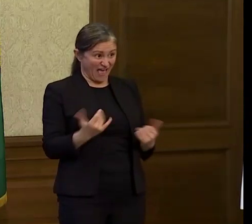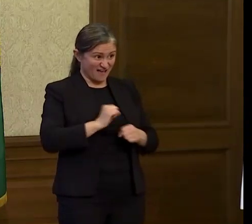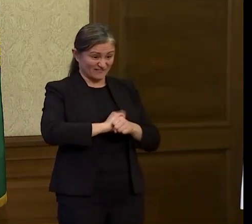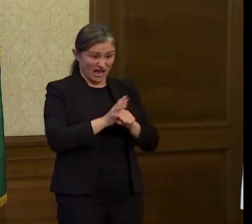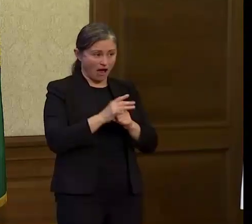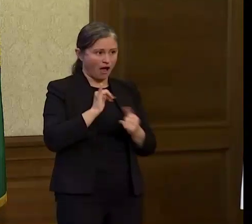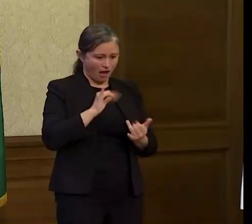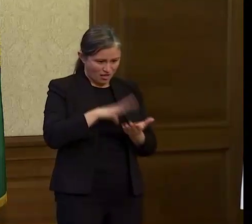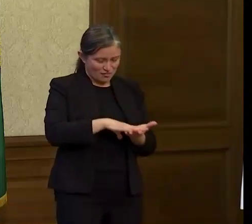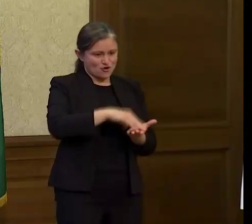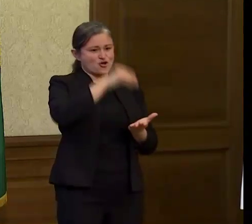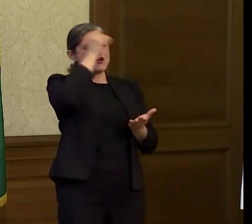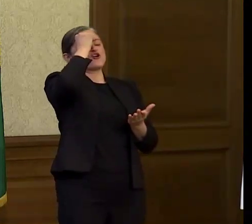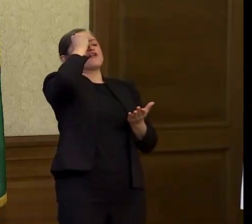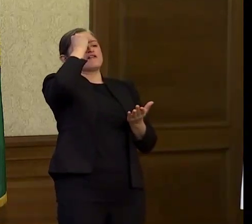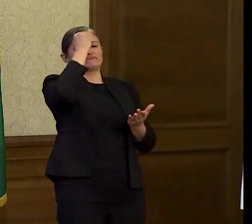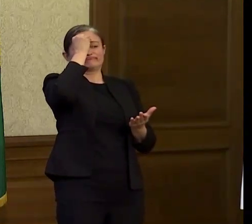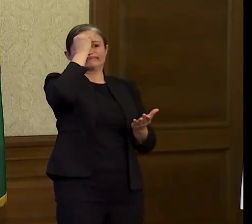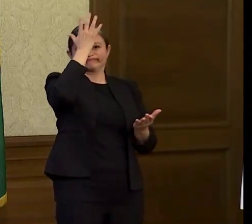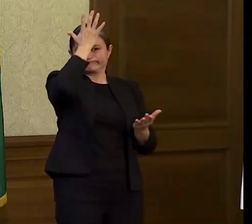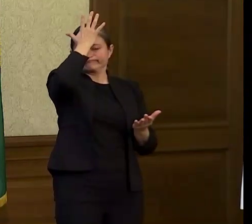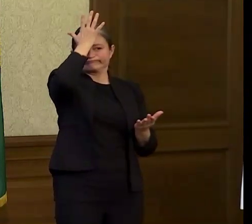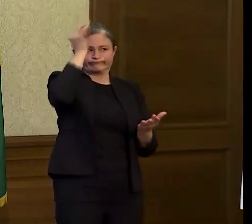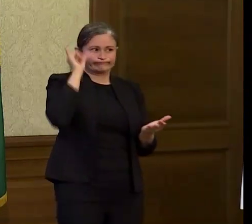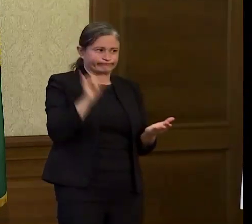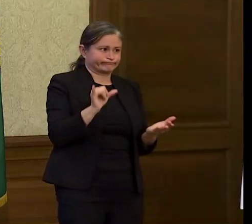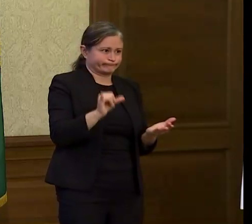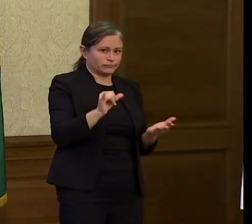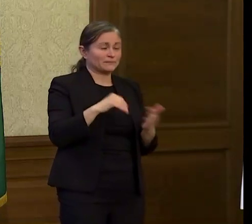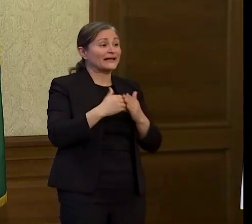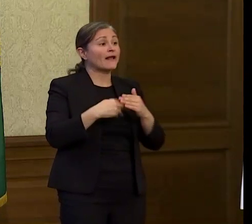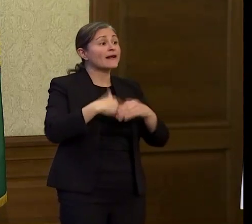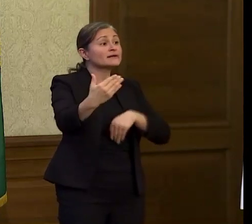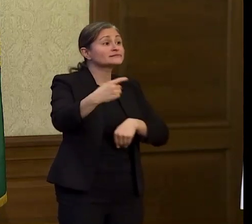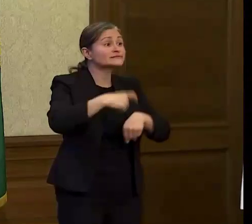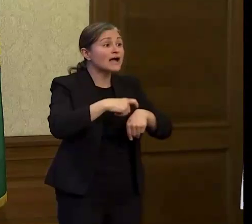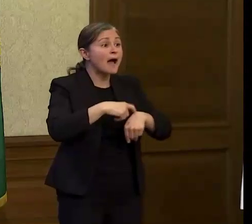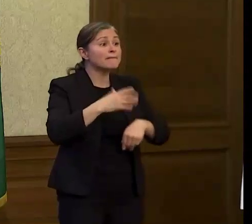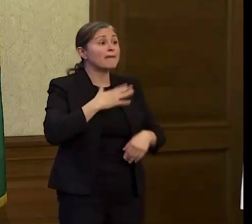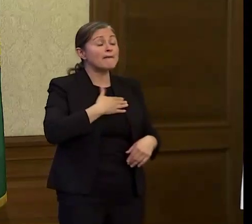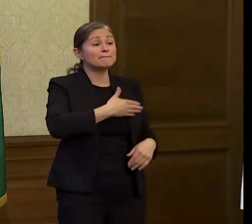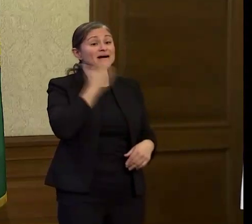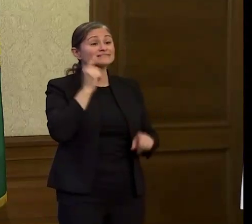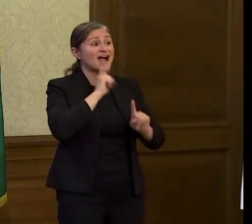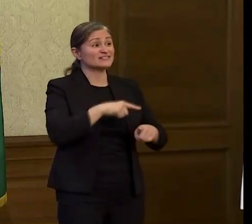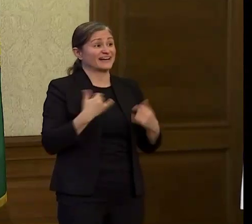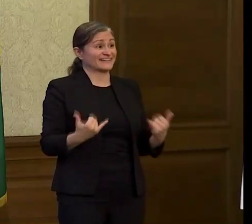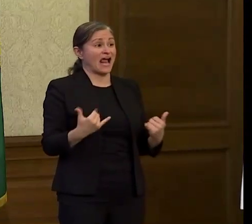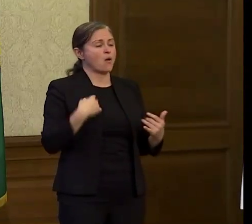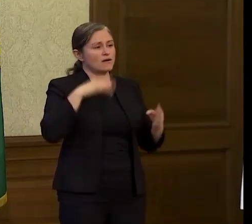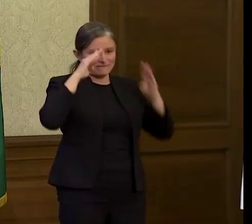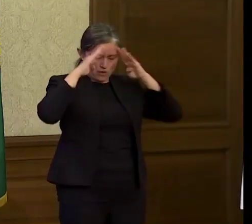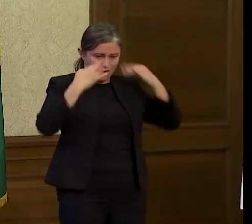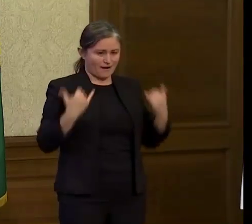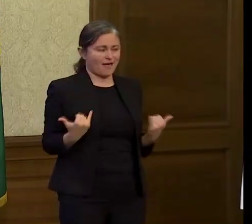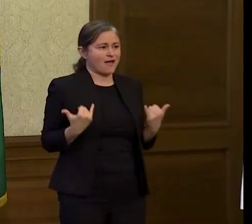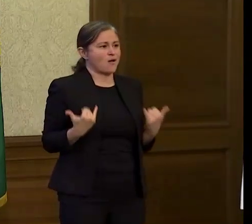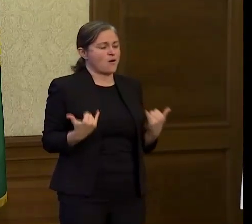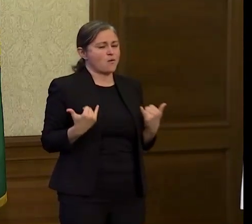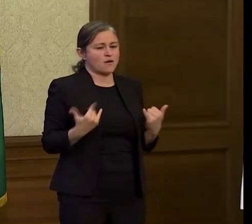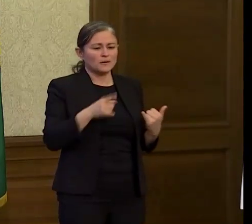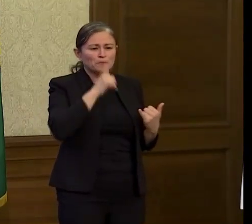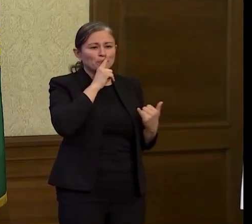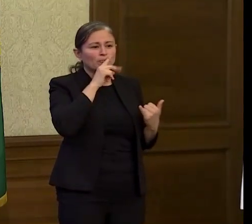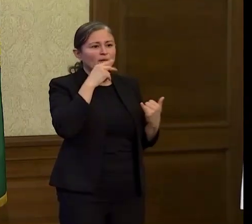as possible. That's the best answer I can give you, and we're intensely focused on right here and now, and a little later in